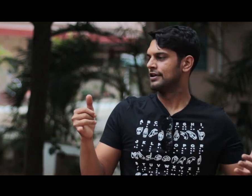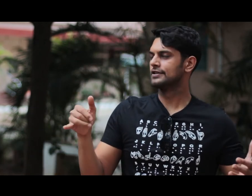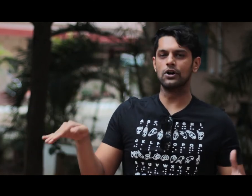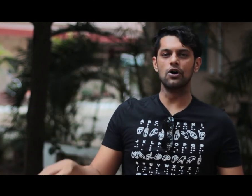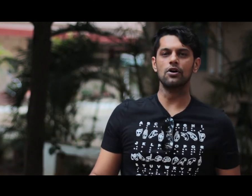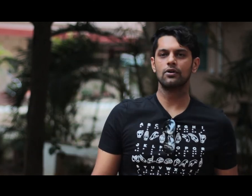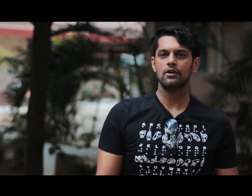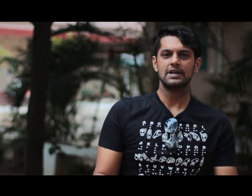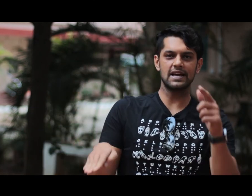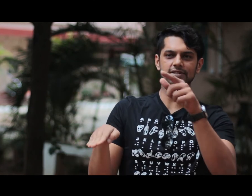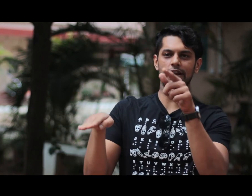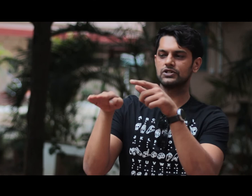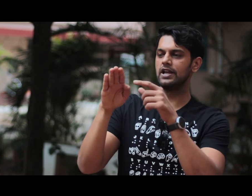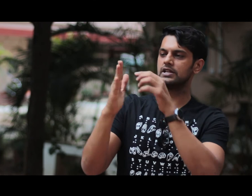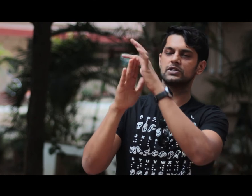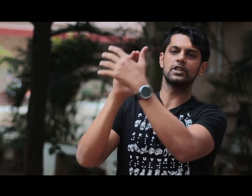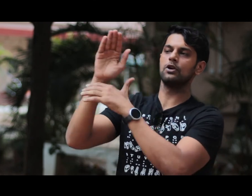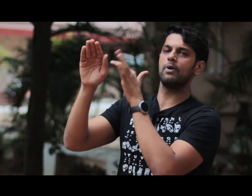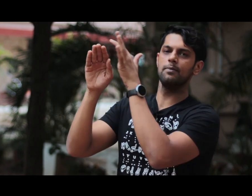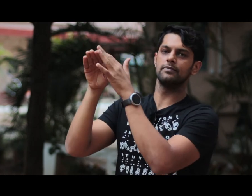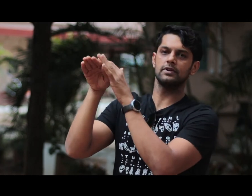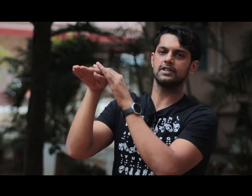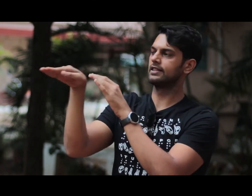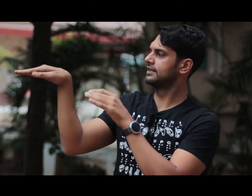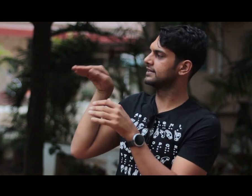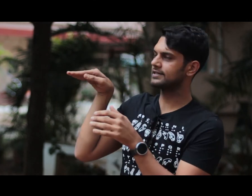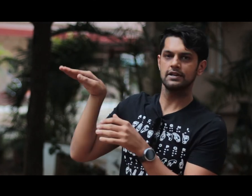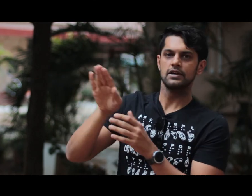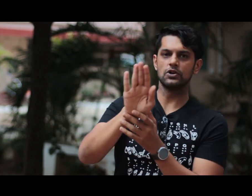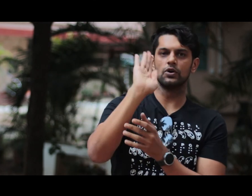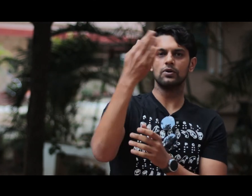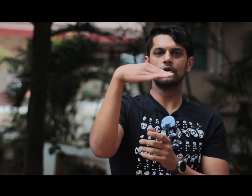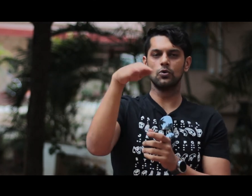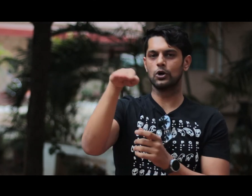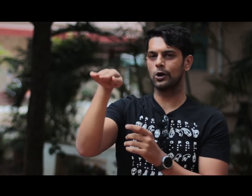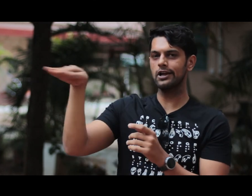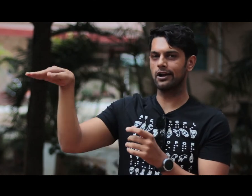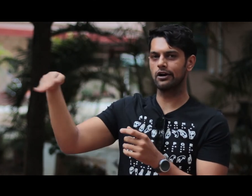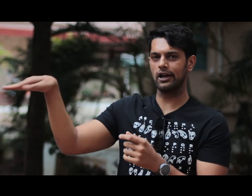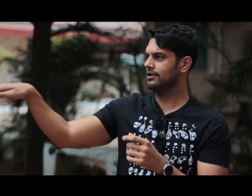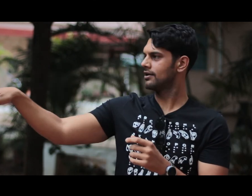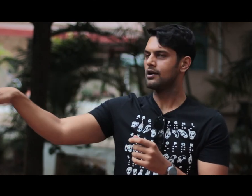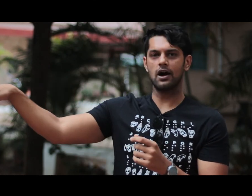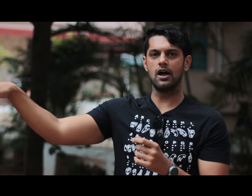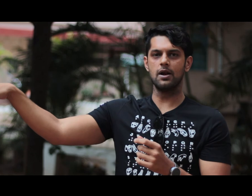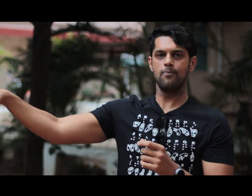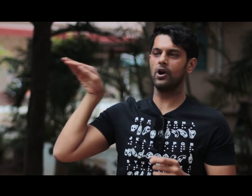So Z is not actually just within your palm. It's like this. So do one kokre, like a crane, and pull it